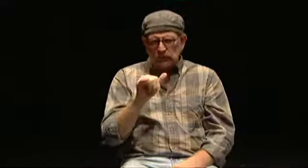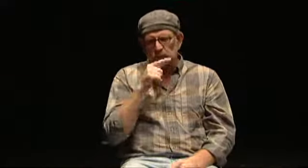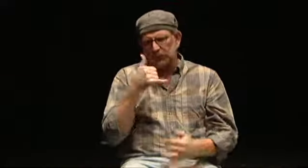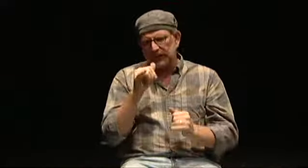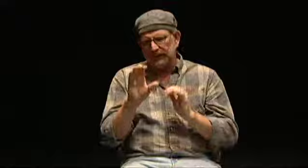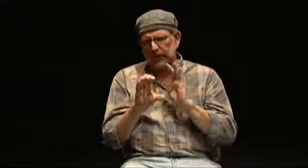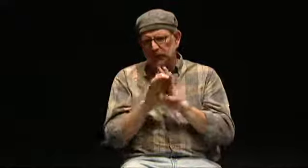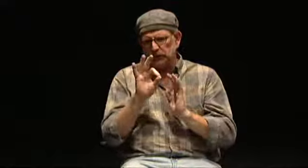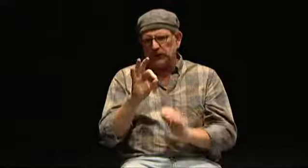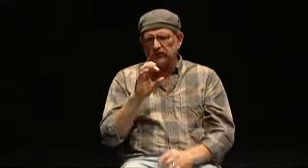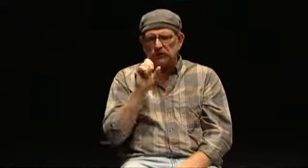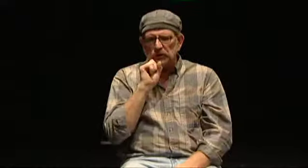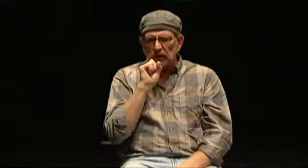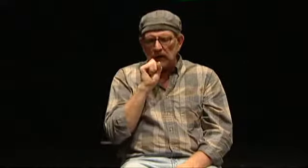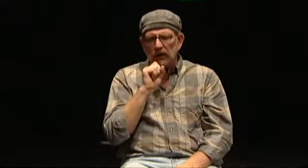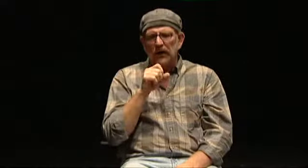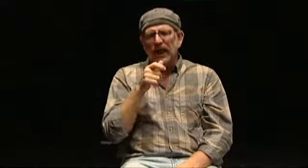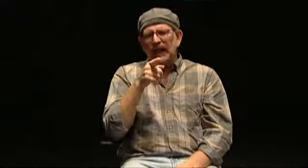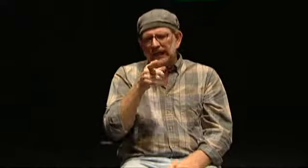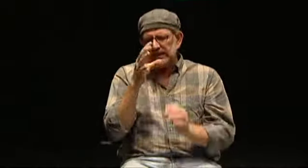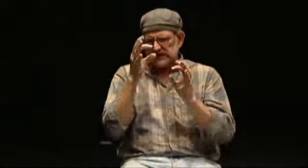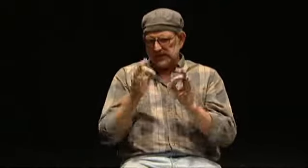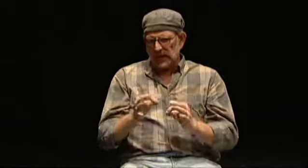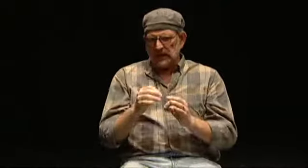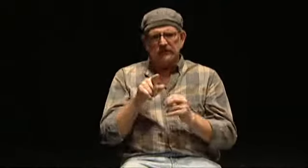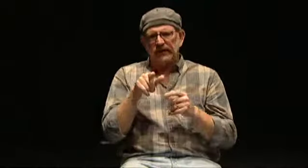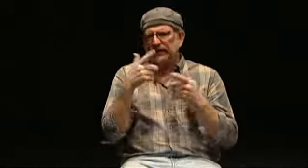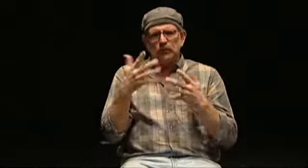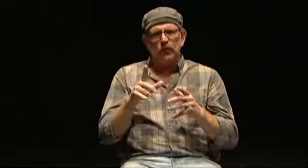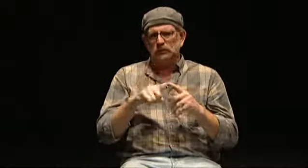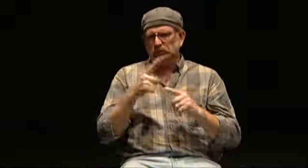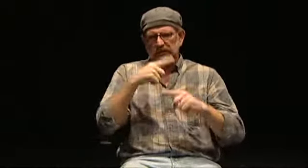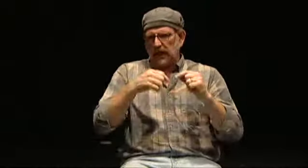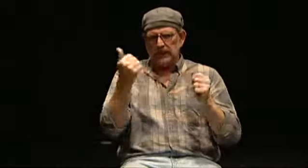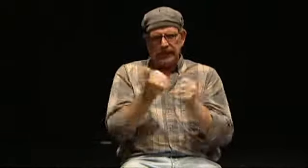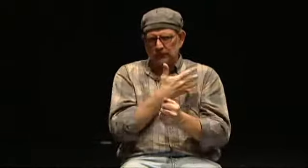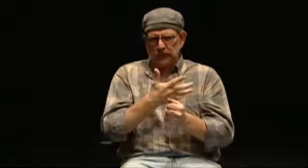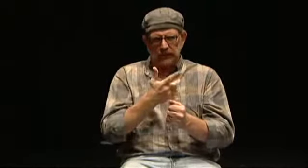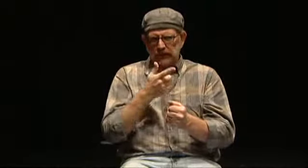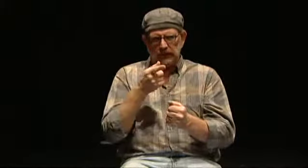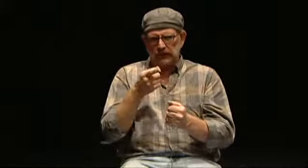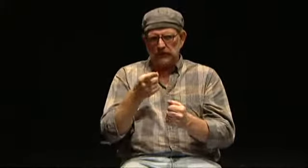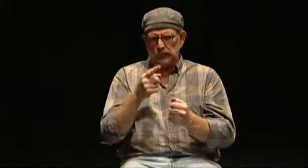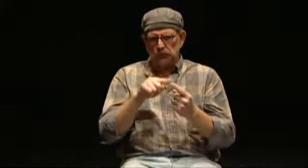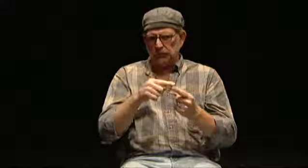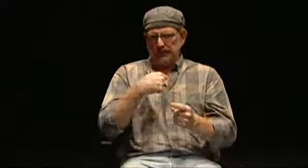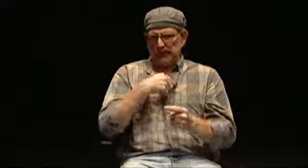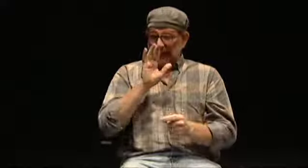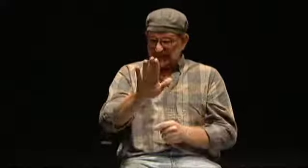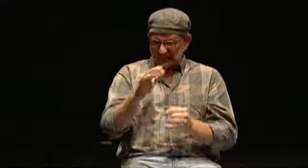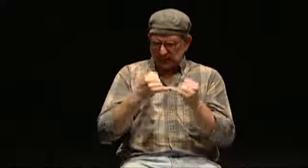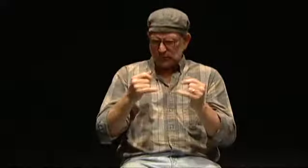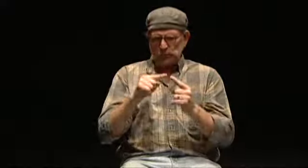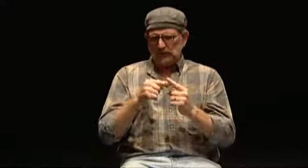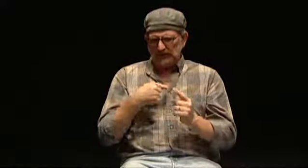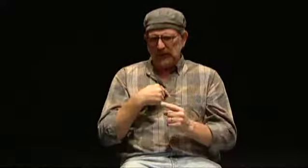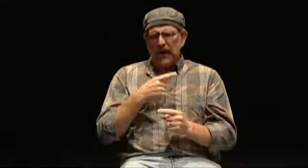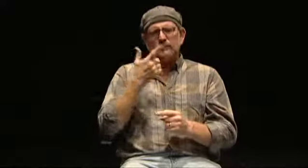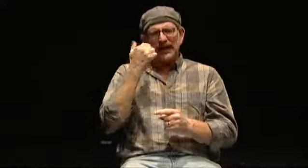And Tony, who played the character of Shylock, he decided that he didn't want to sign everything to me. He didn't want to sign all